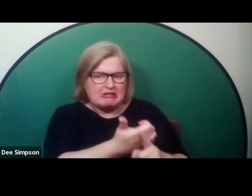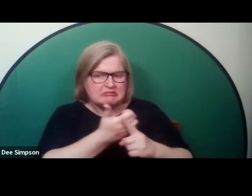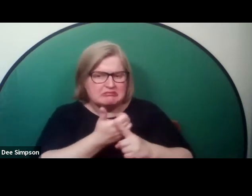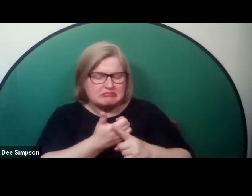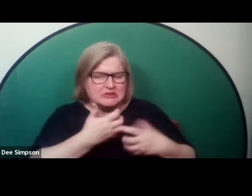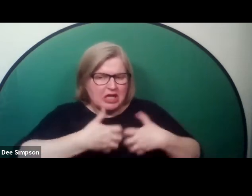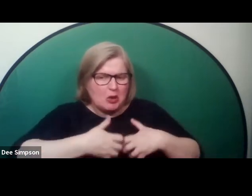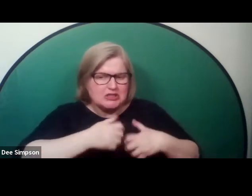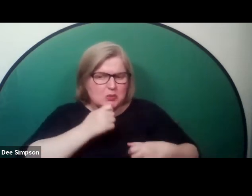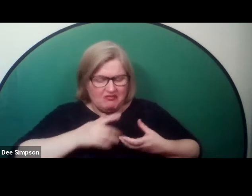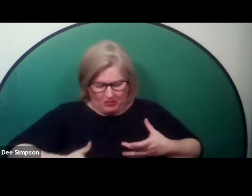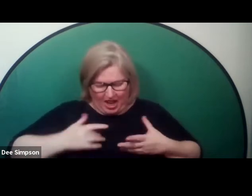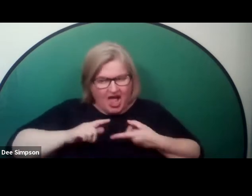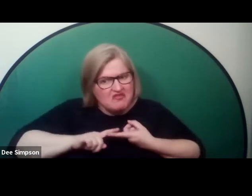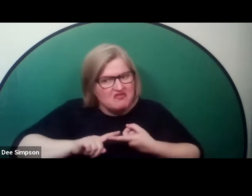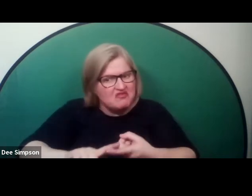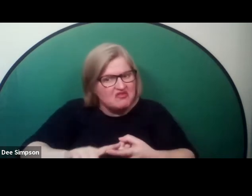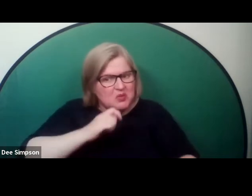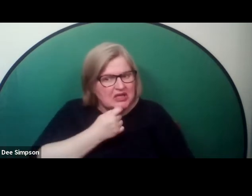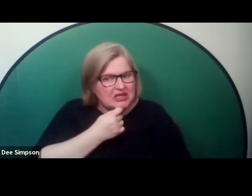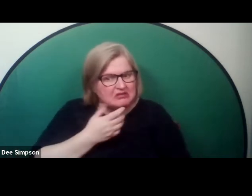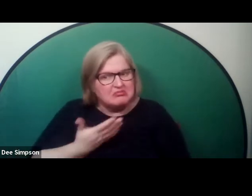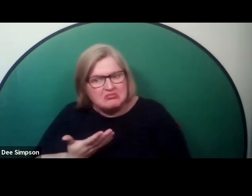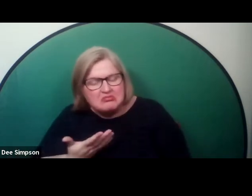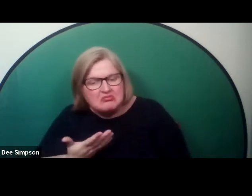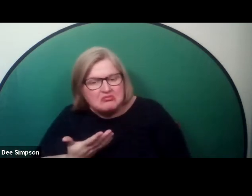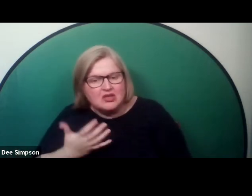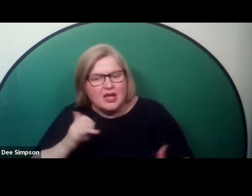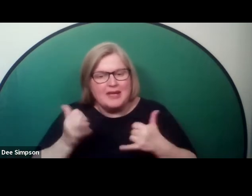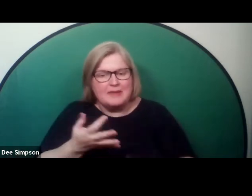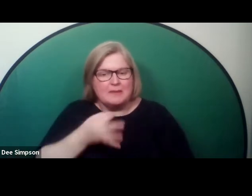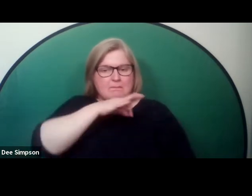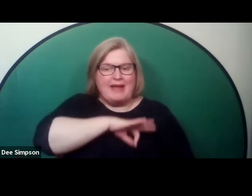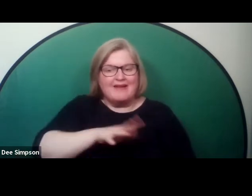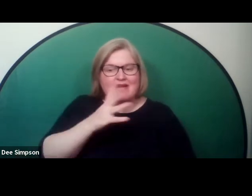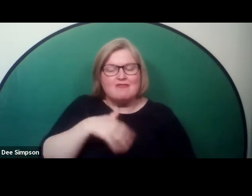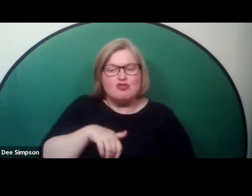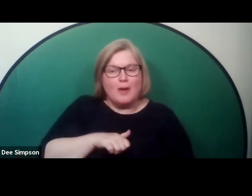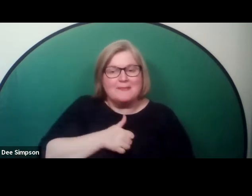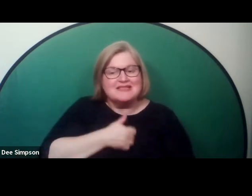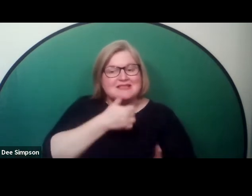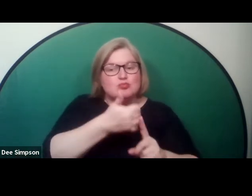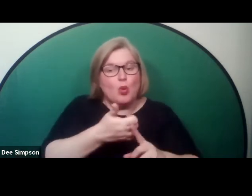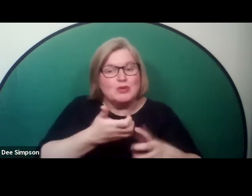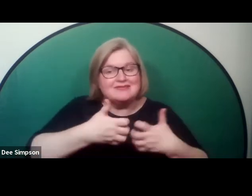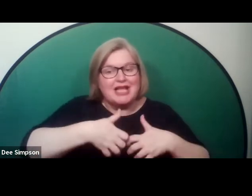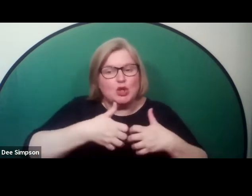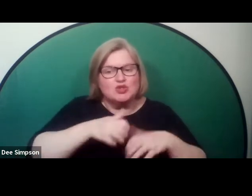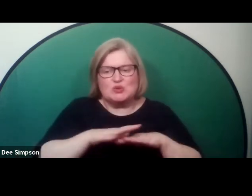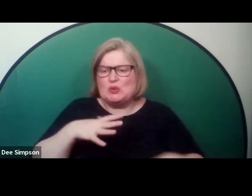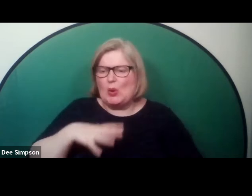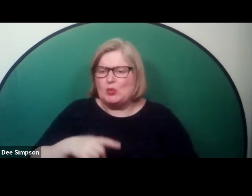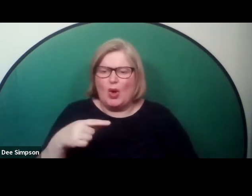device for life, and people who could benefit from AT don't want